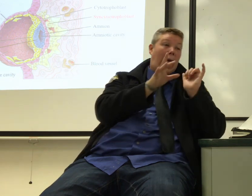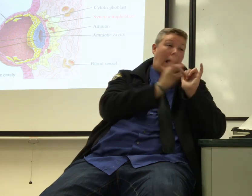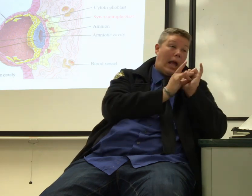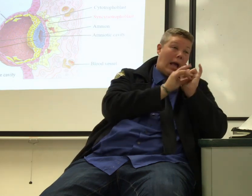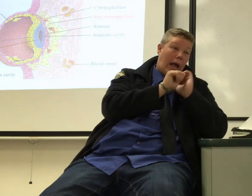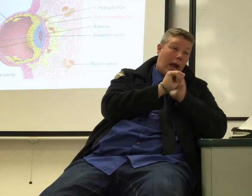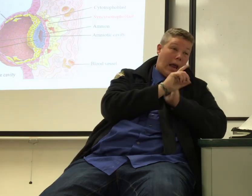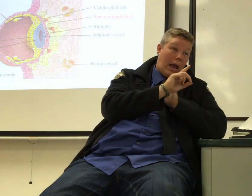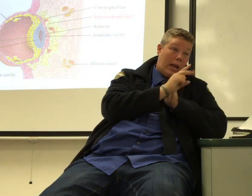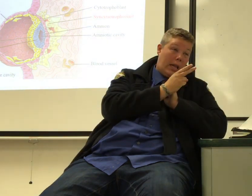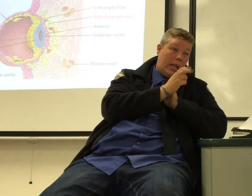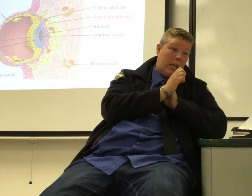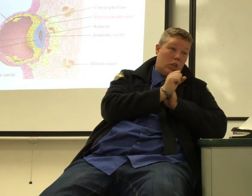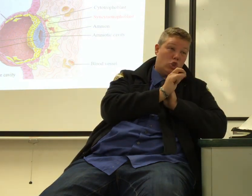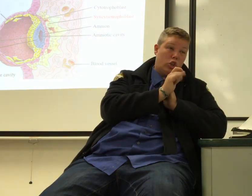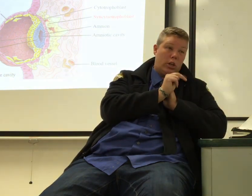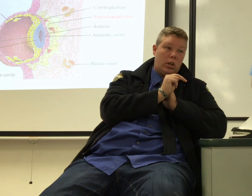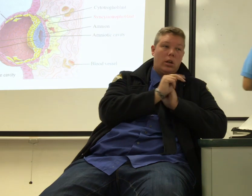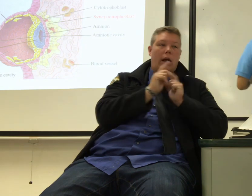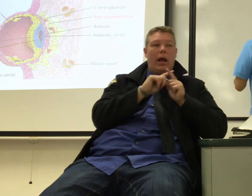invasion.